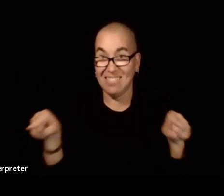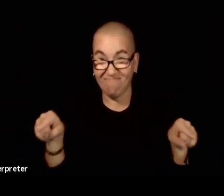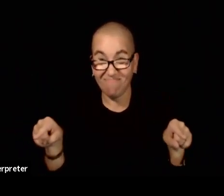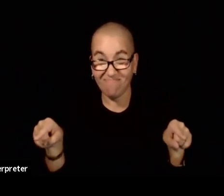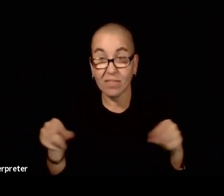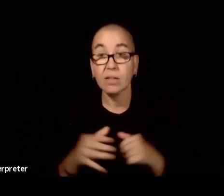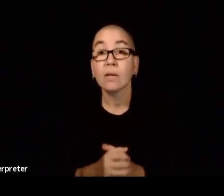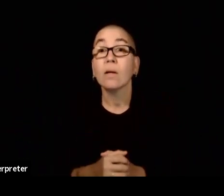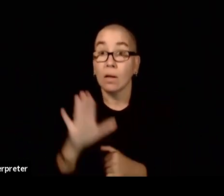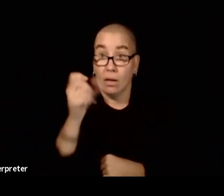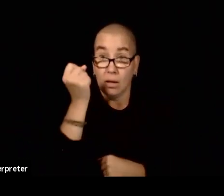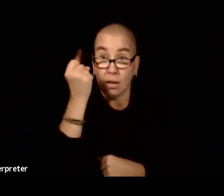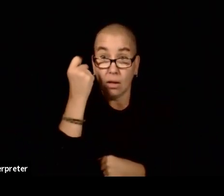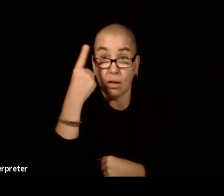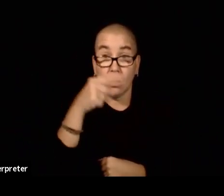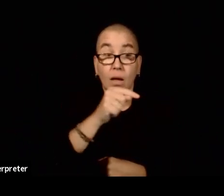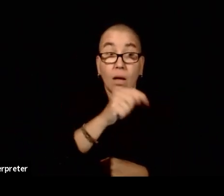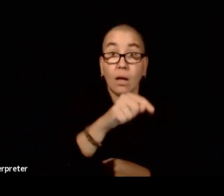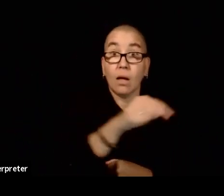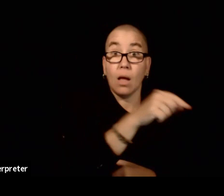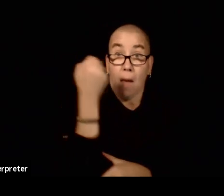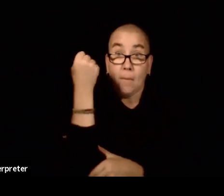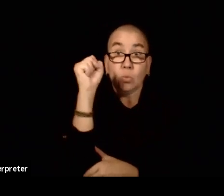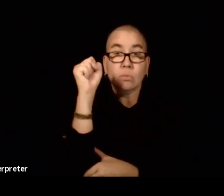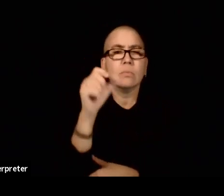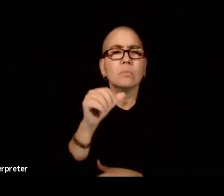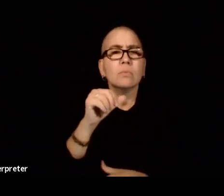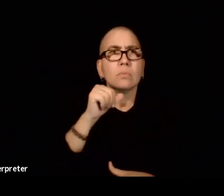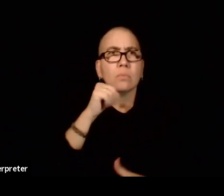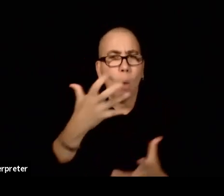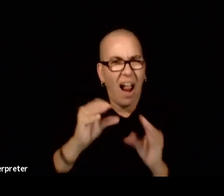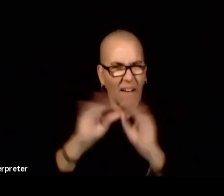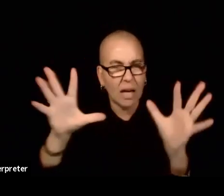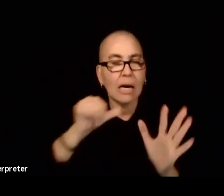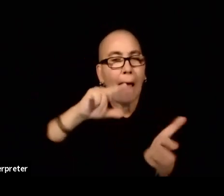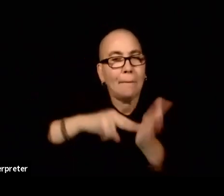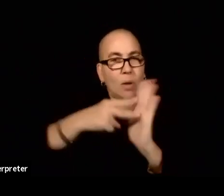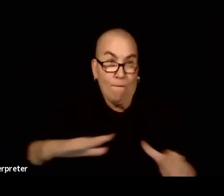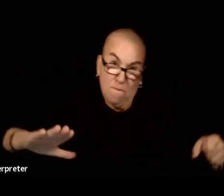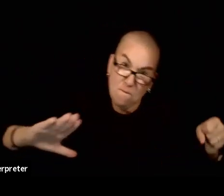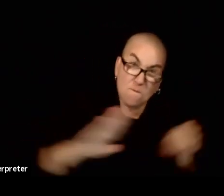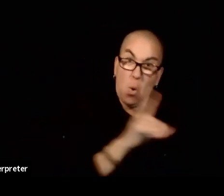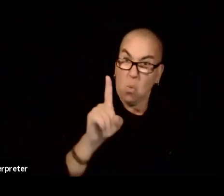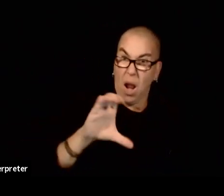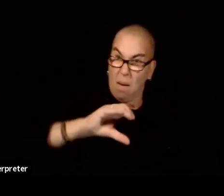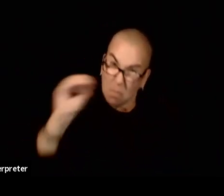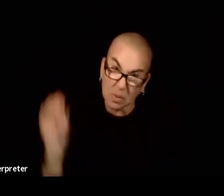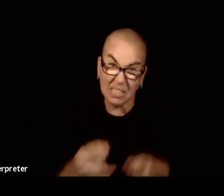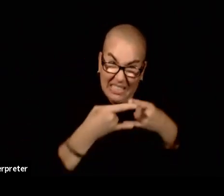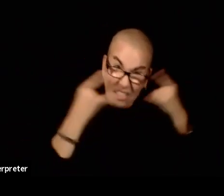we know that a number of people did. So it remains to be seen how we'll see transmission play